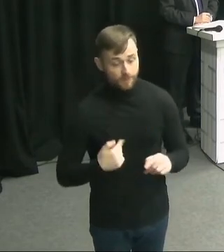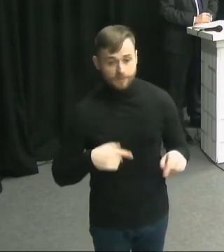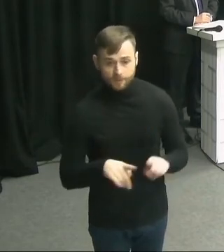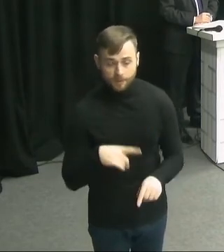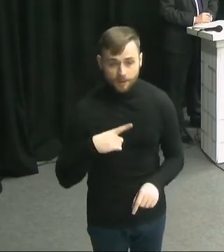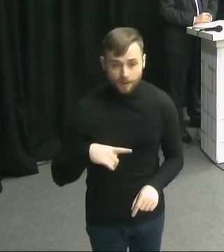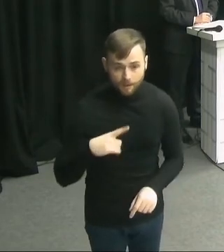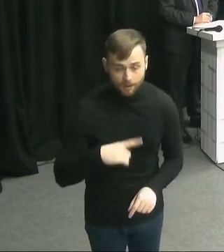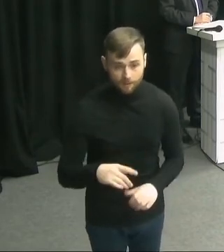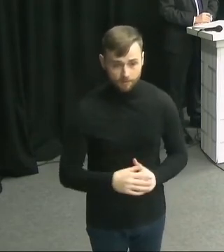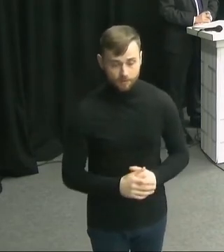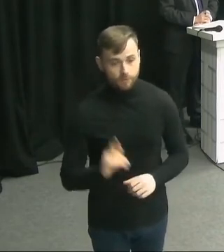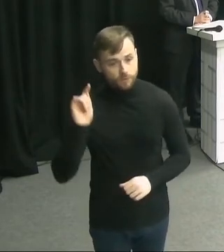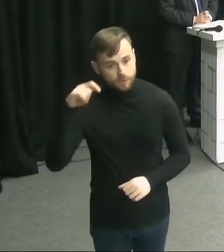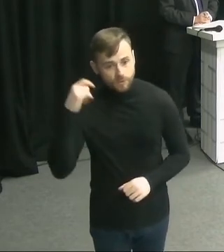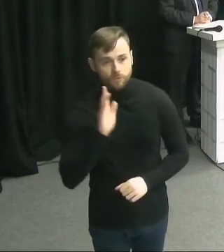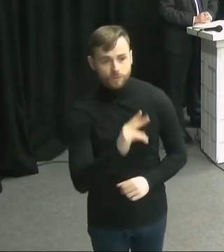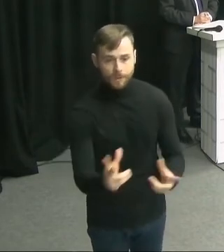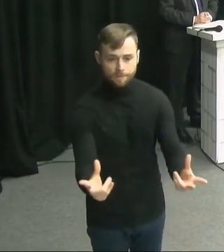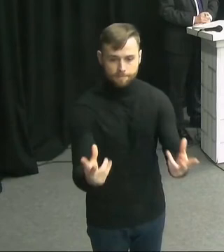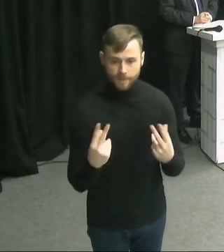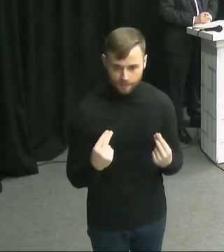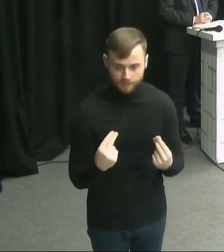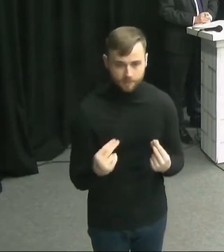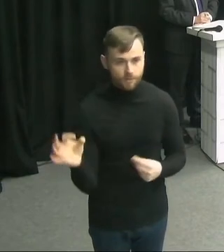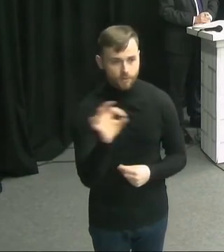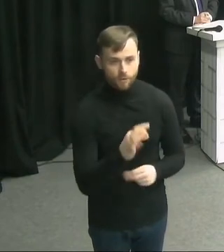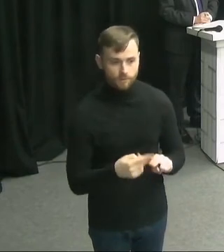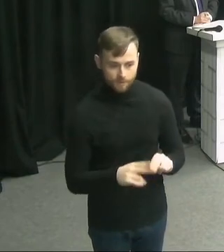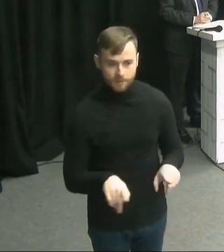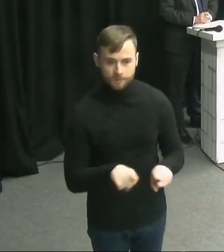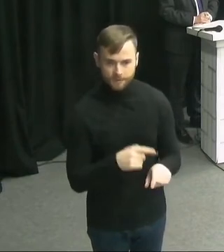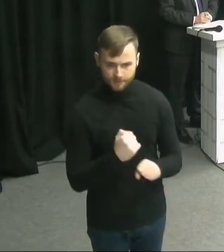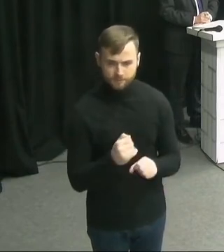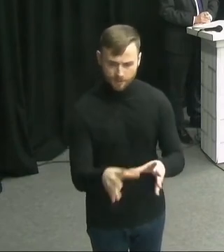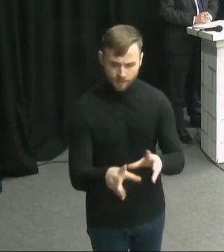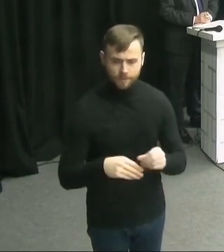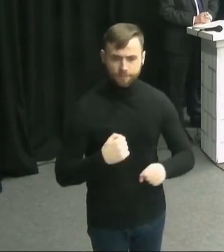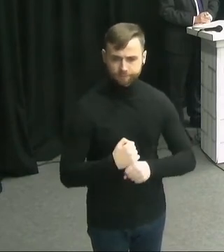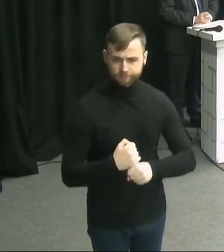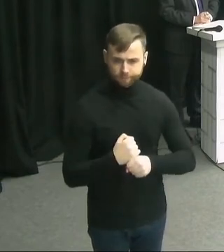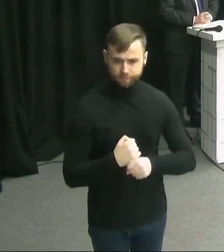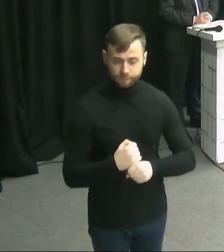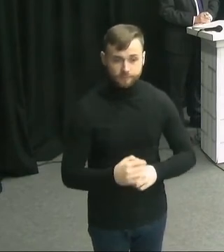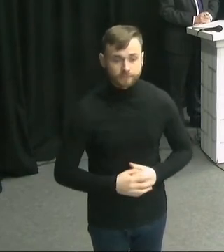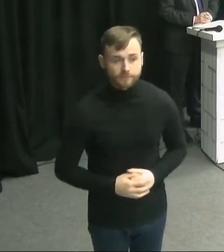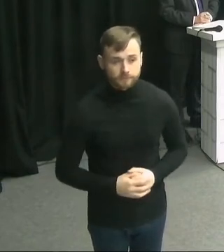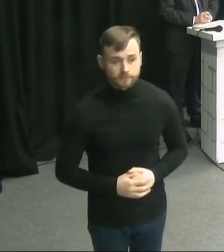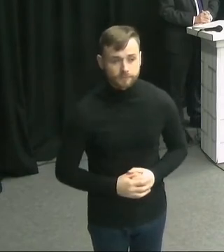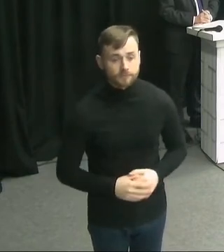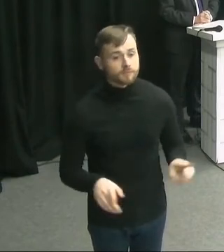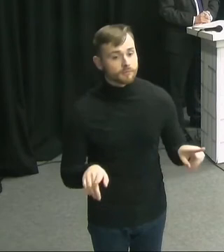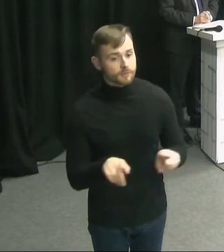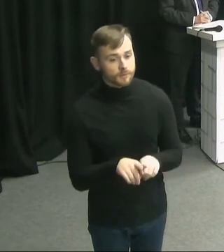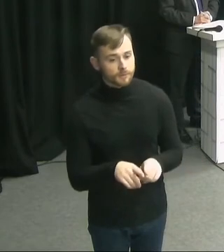for the subjects. So what we actually need is a two-way relationship. So what I hope is